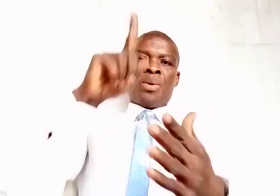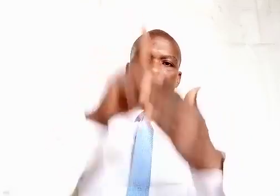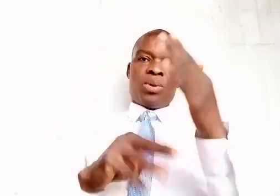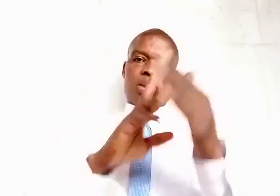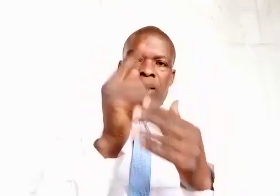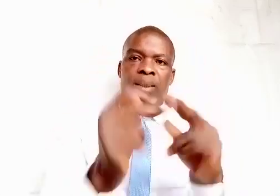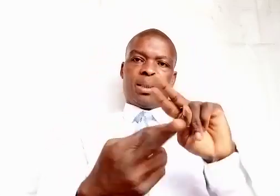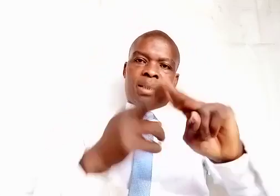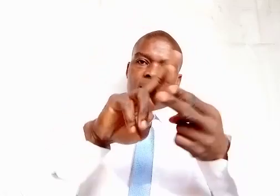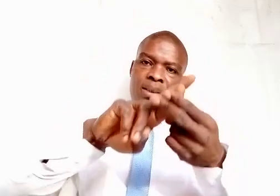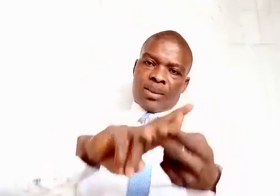reflexive pronouns?